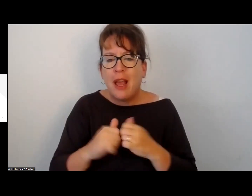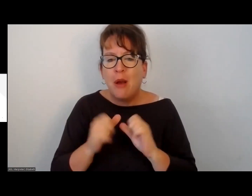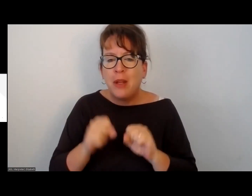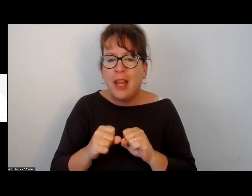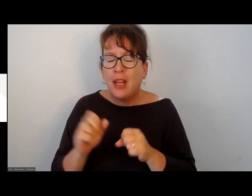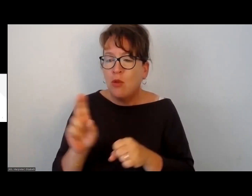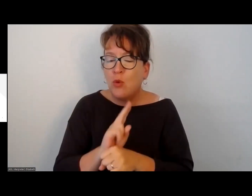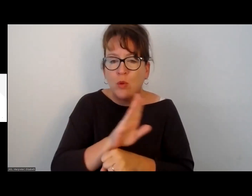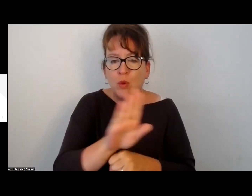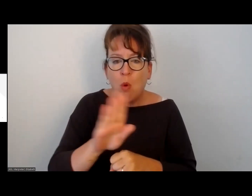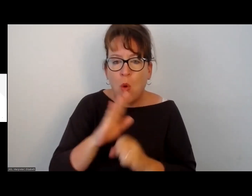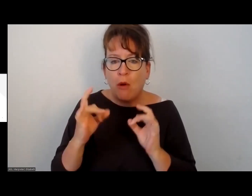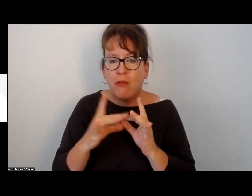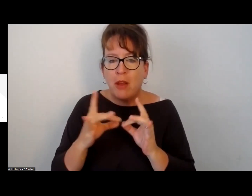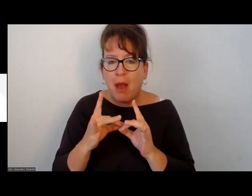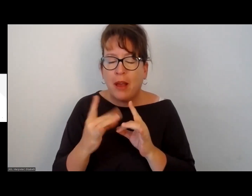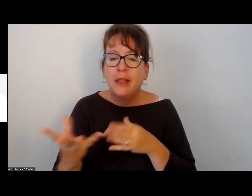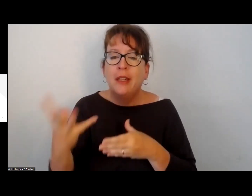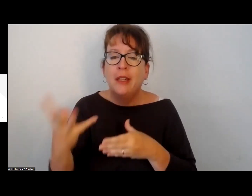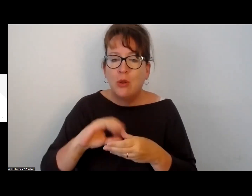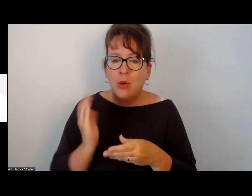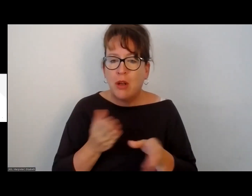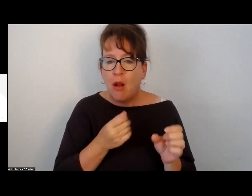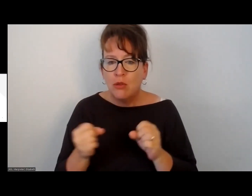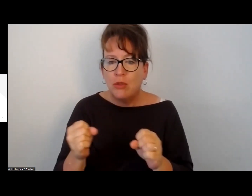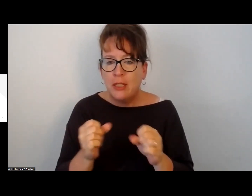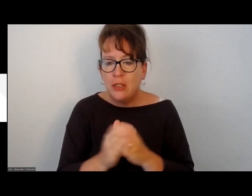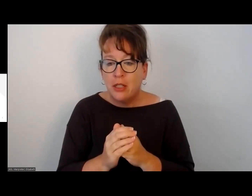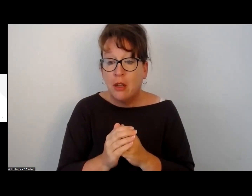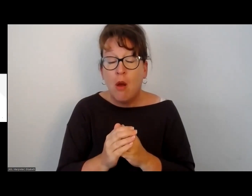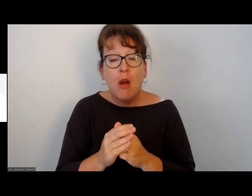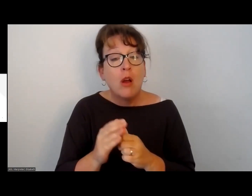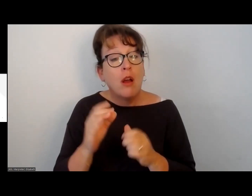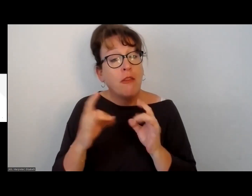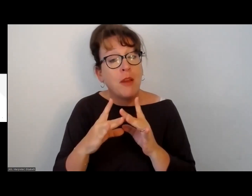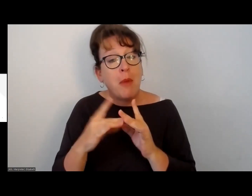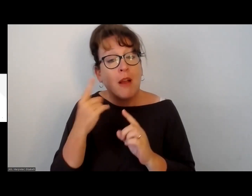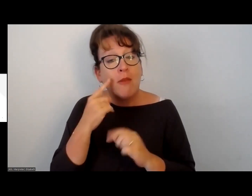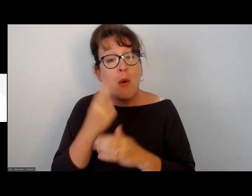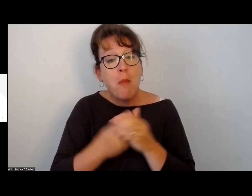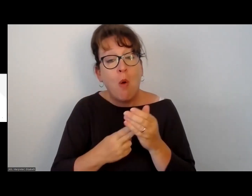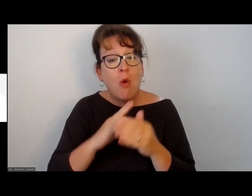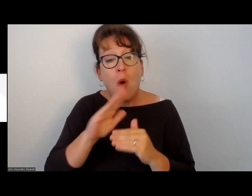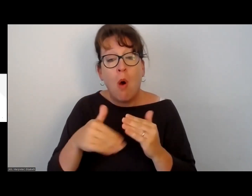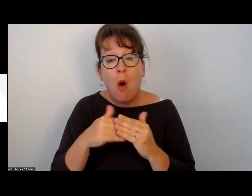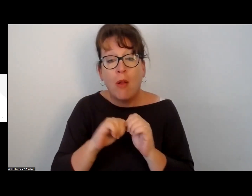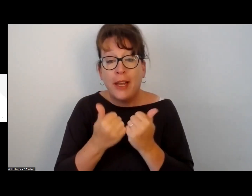feedback across the board at our executive office, but then also across all agencies